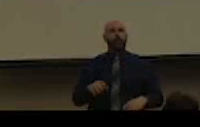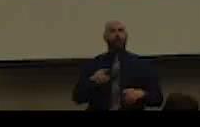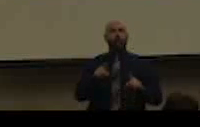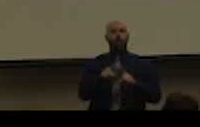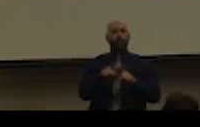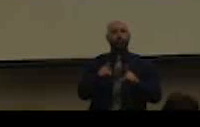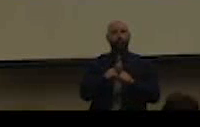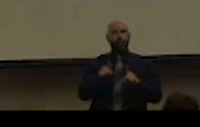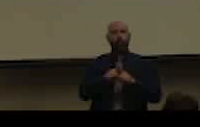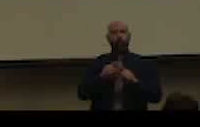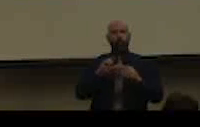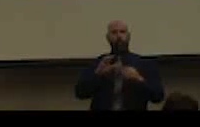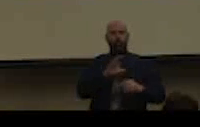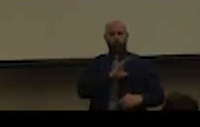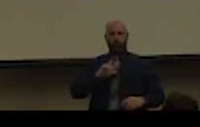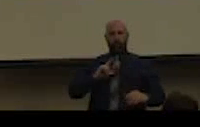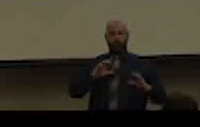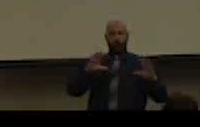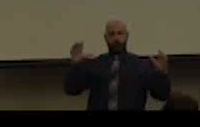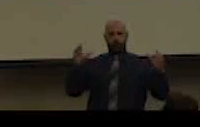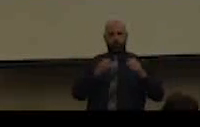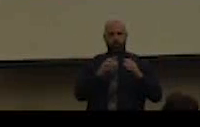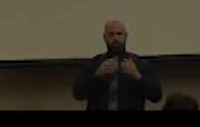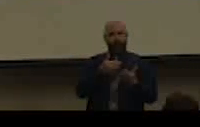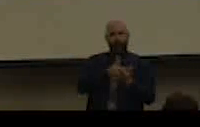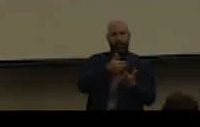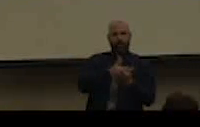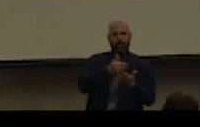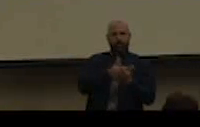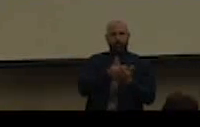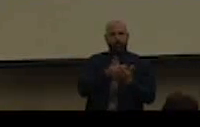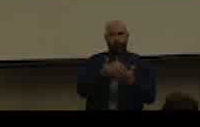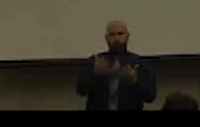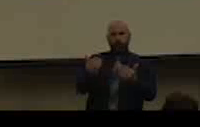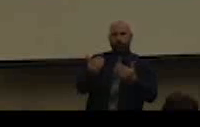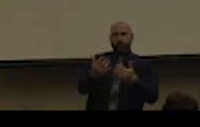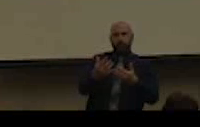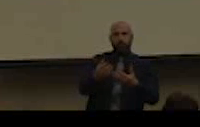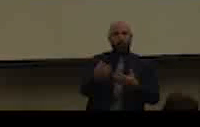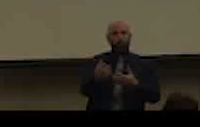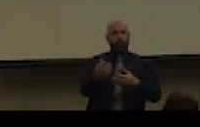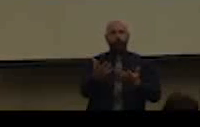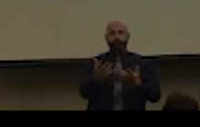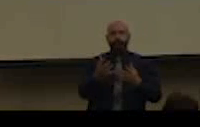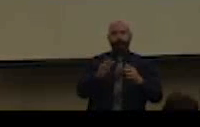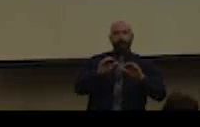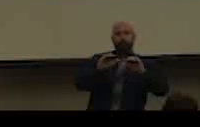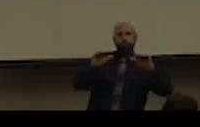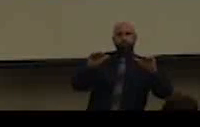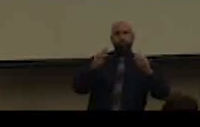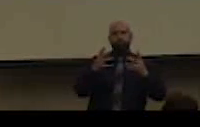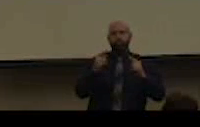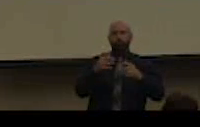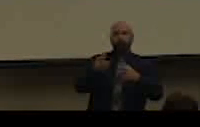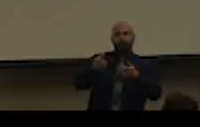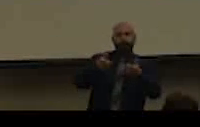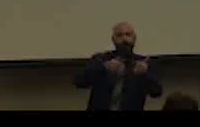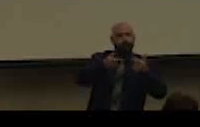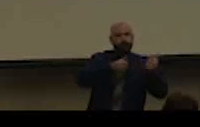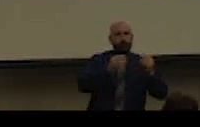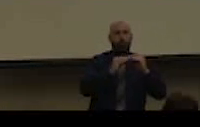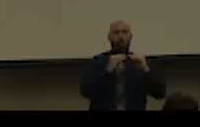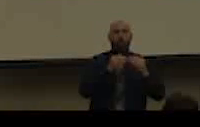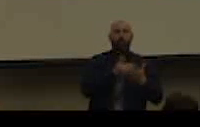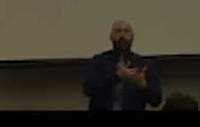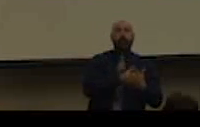is just true that, like, when I think about my neighbors that do or do not understand what I do every day at work, they are much